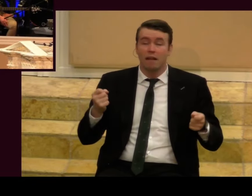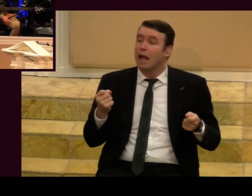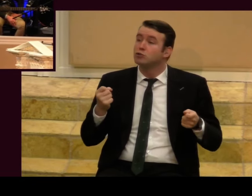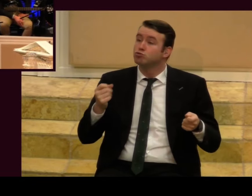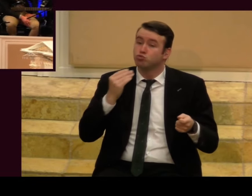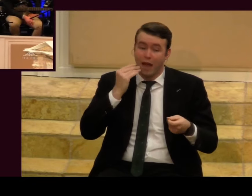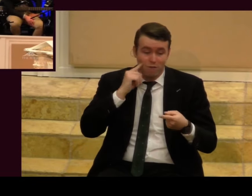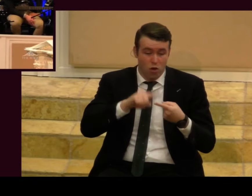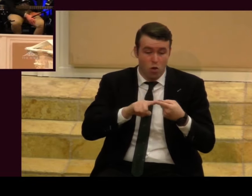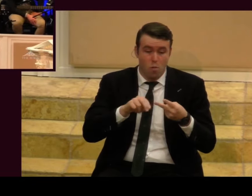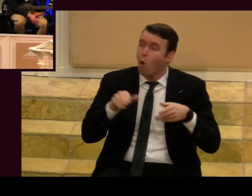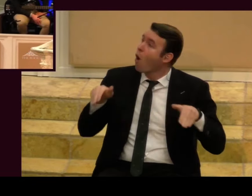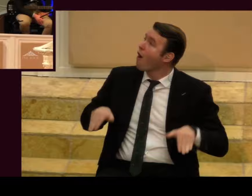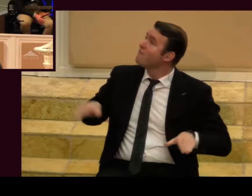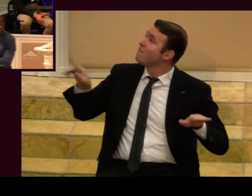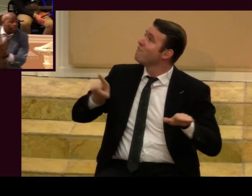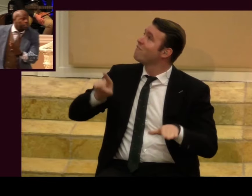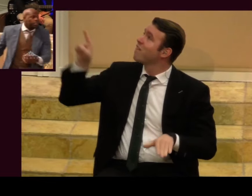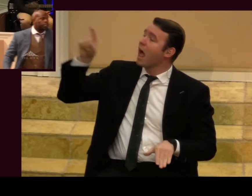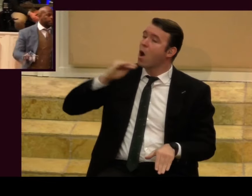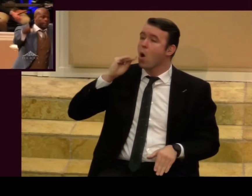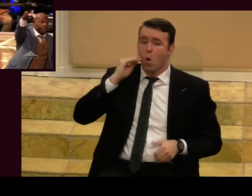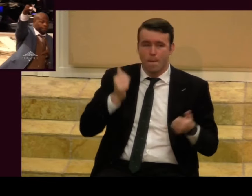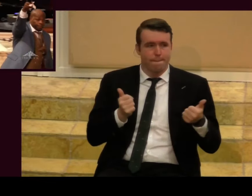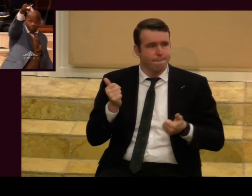home or you can fly home.